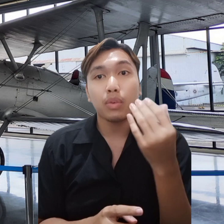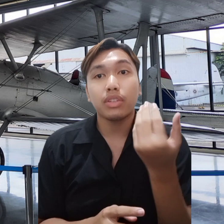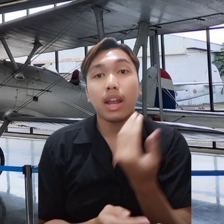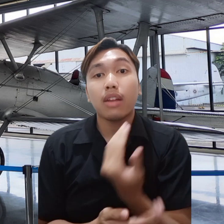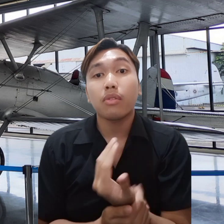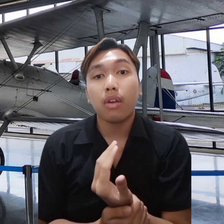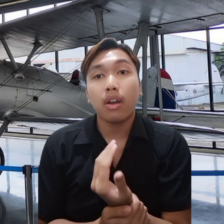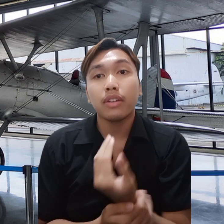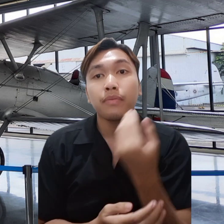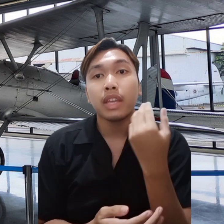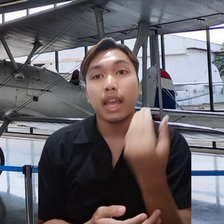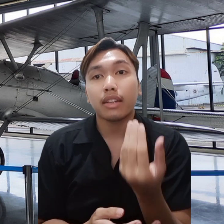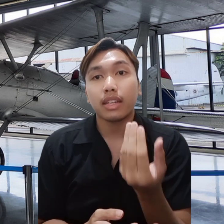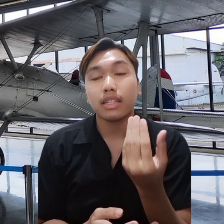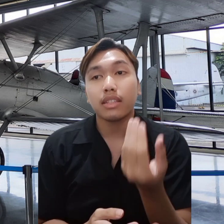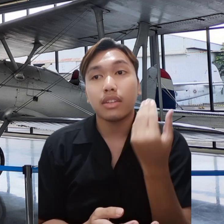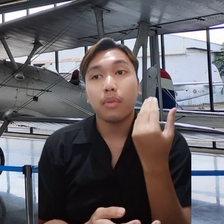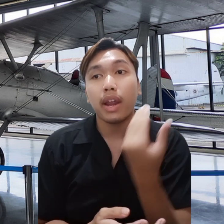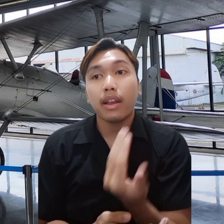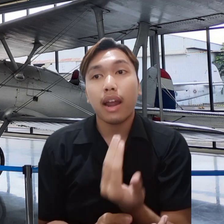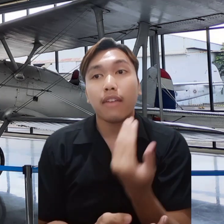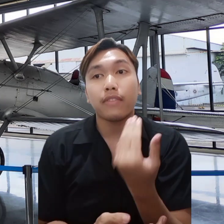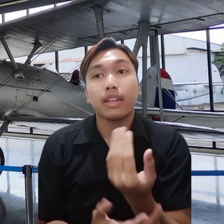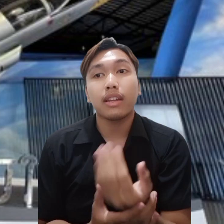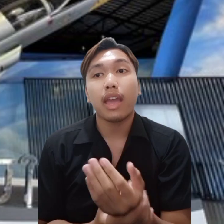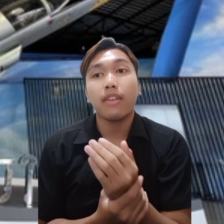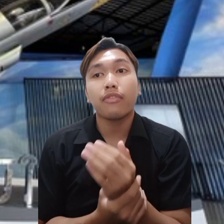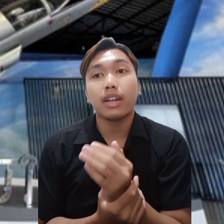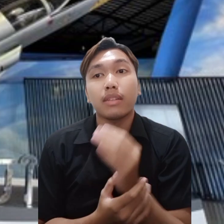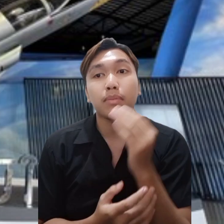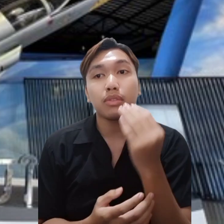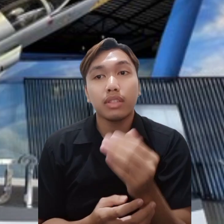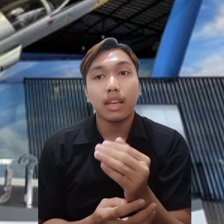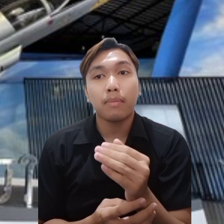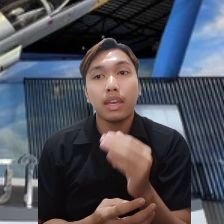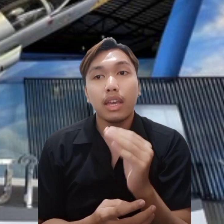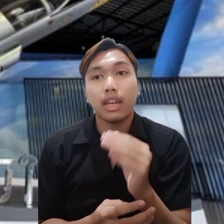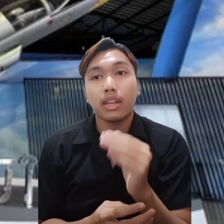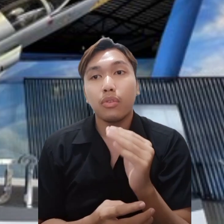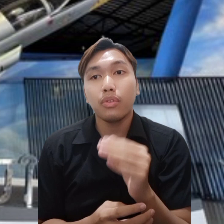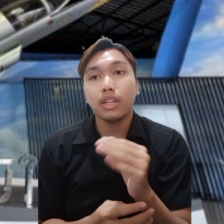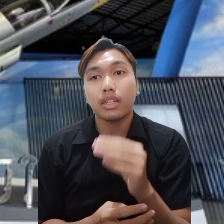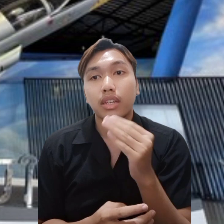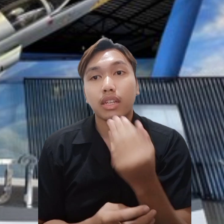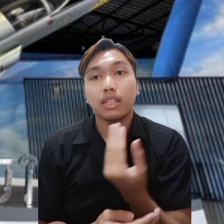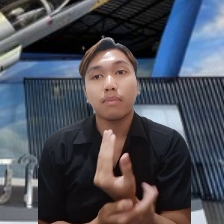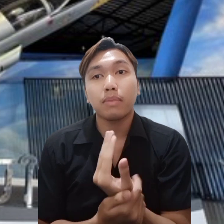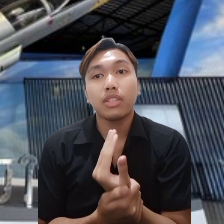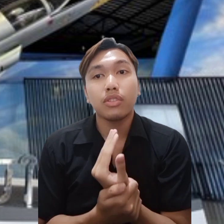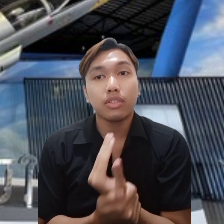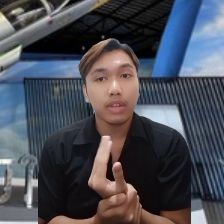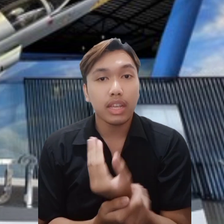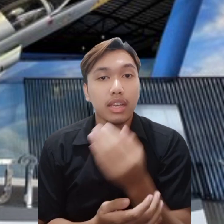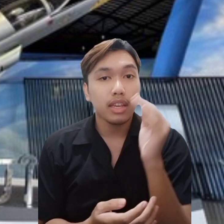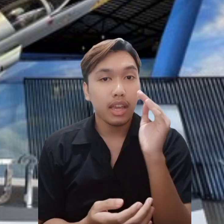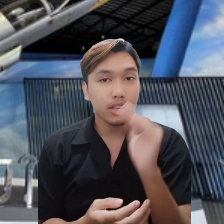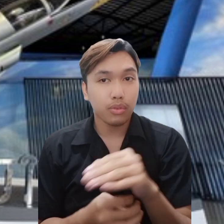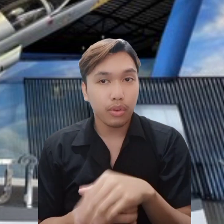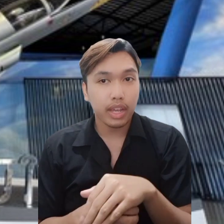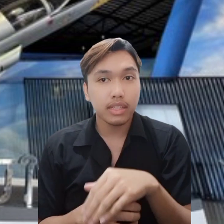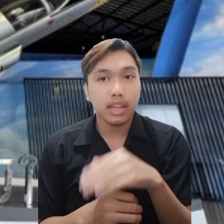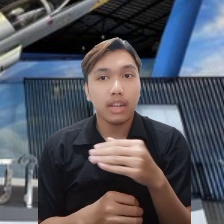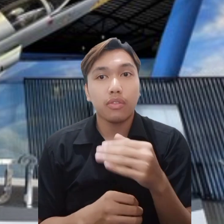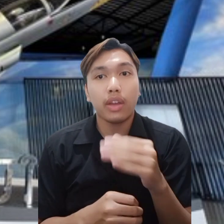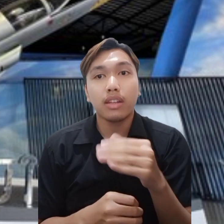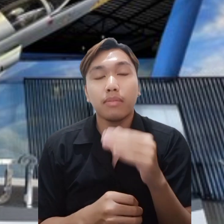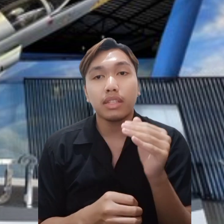and Vajiralongkorn and custody the aircraft in the Air France the museum and they could that His the Majesty and to